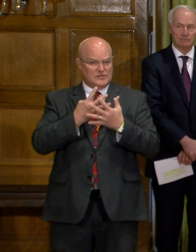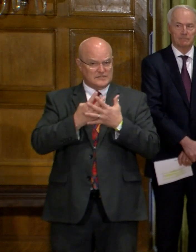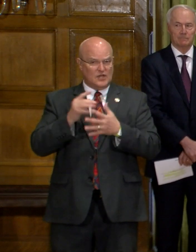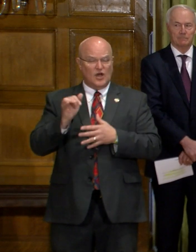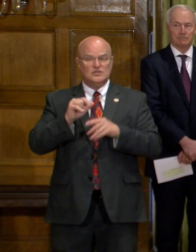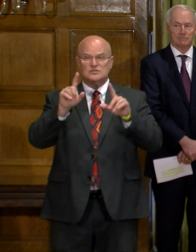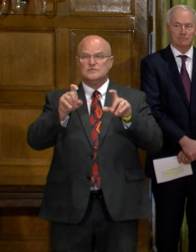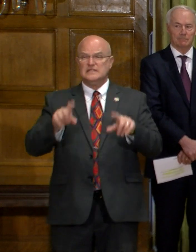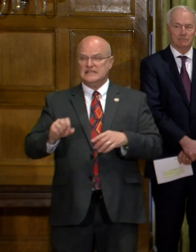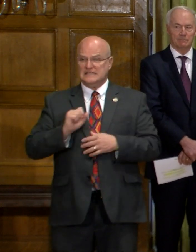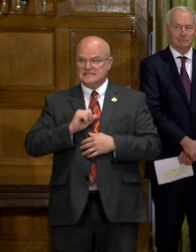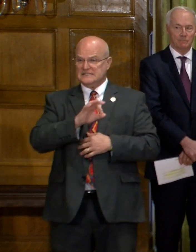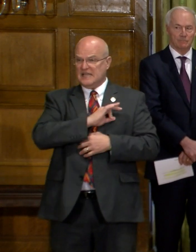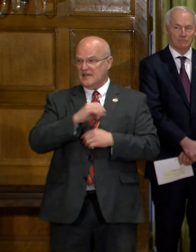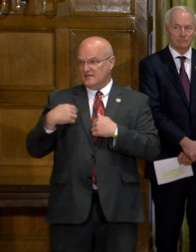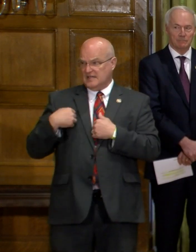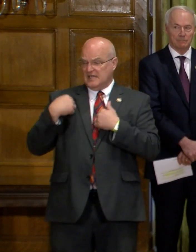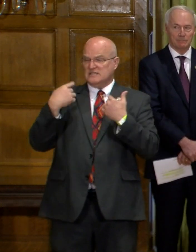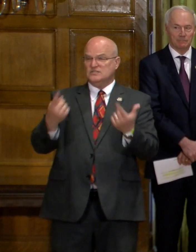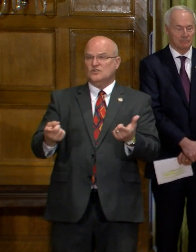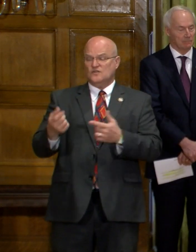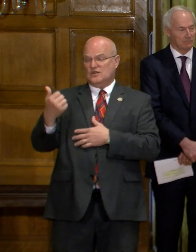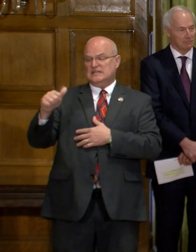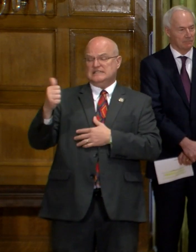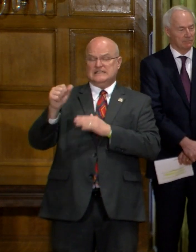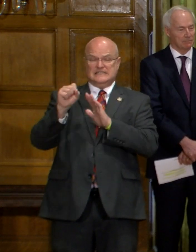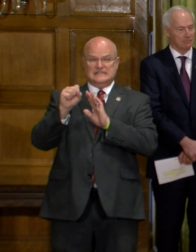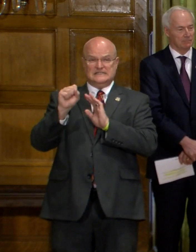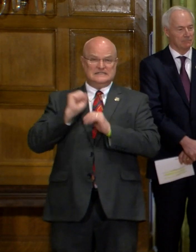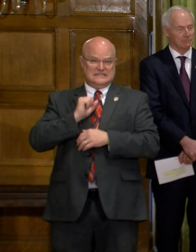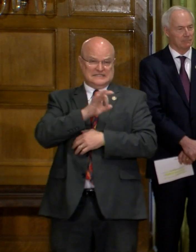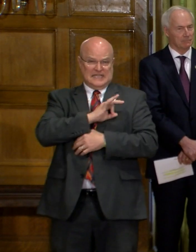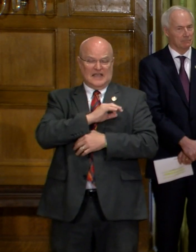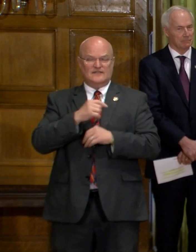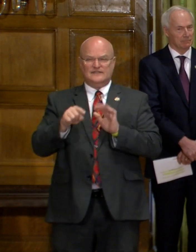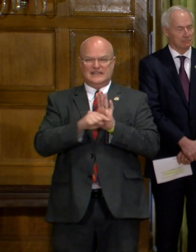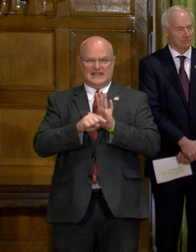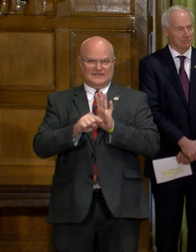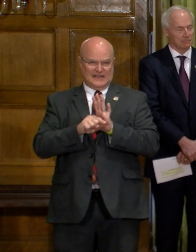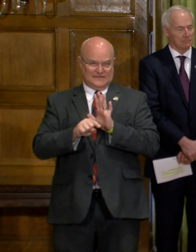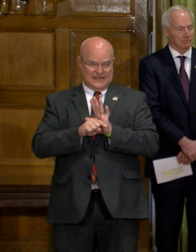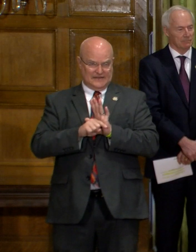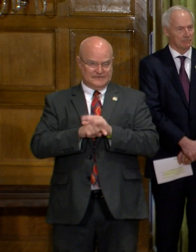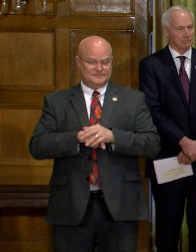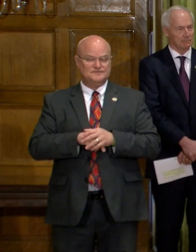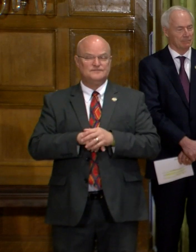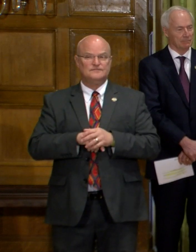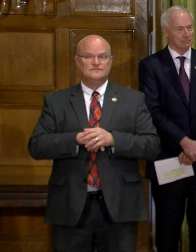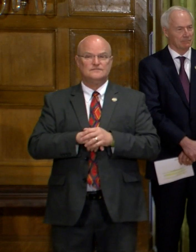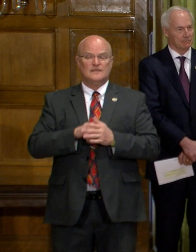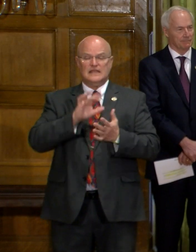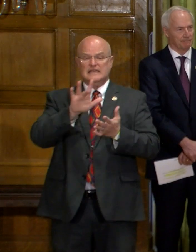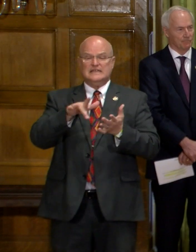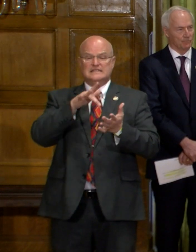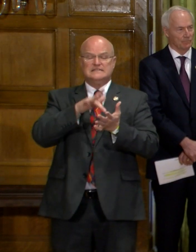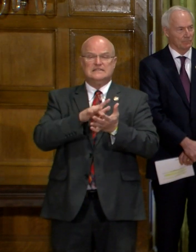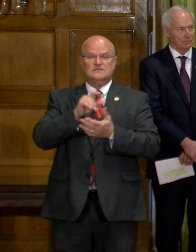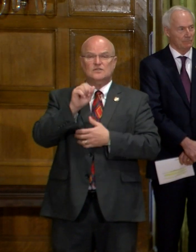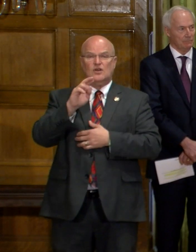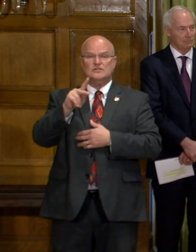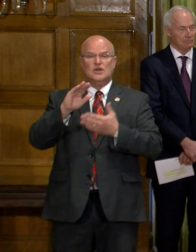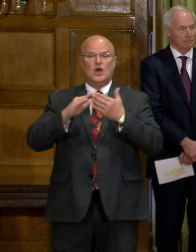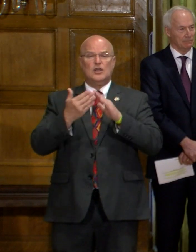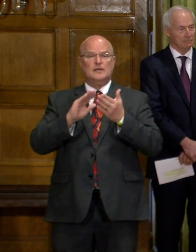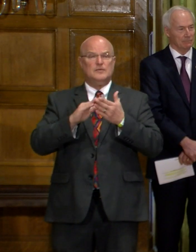also been testing staff, and so far 10 staff have tested negative. At the Central Arkansas Community